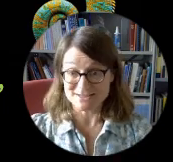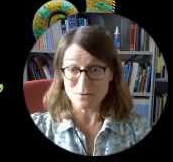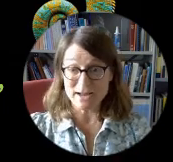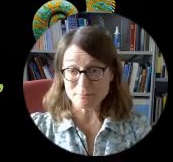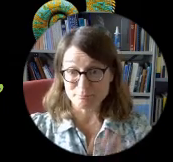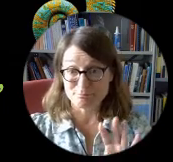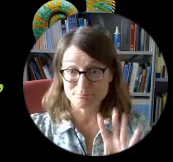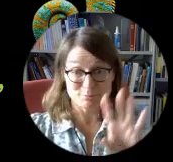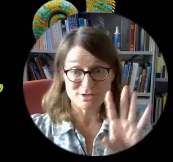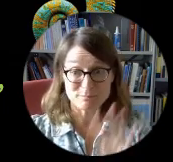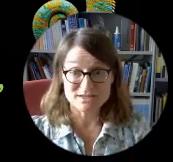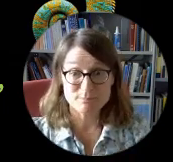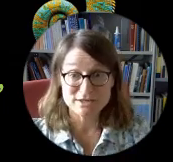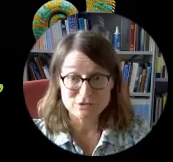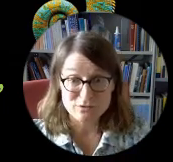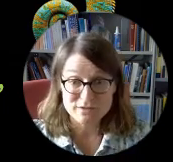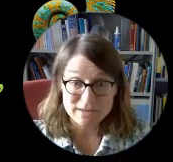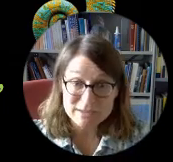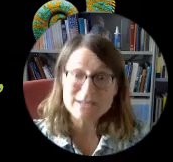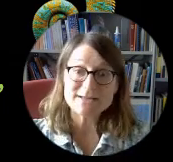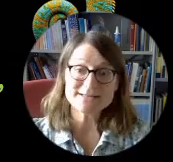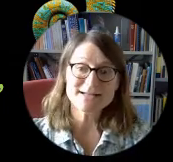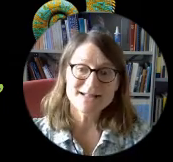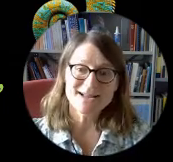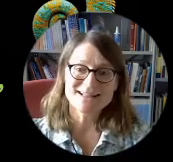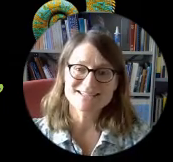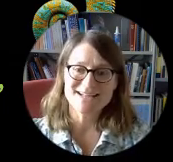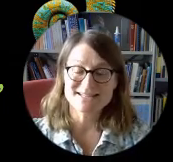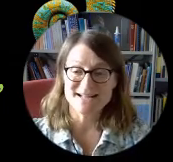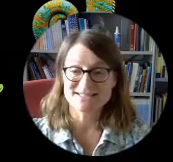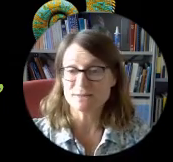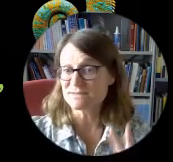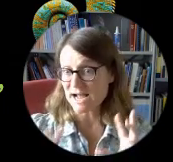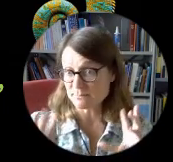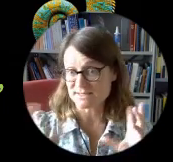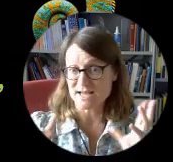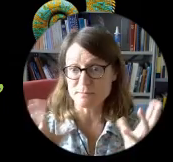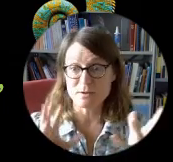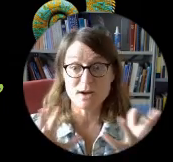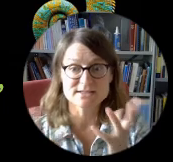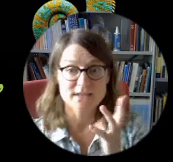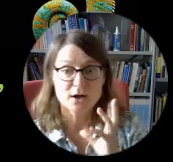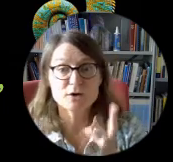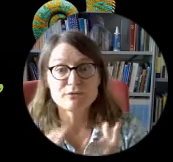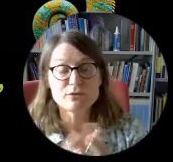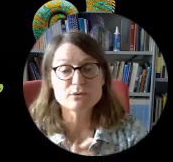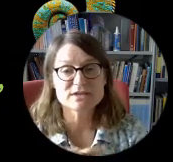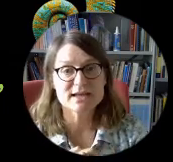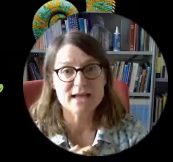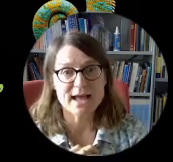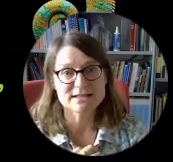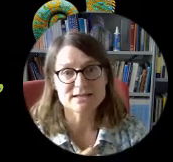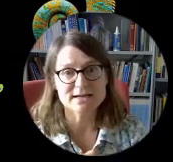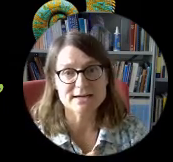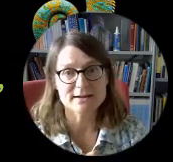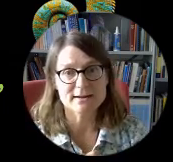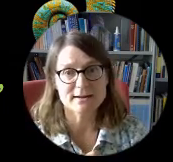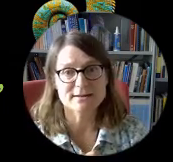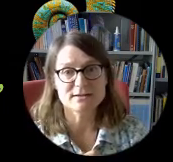Yeah, so I put up this picture of the chameleon in the sense that sometimes it can be quite confusing